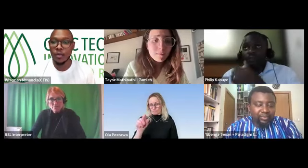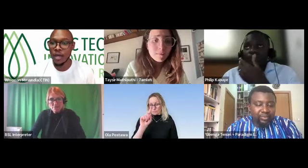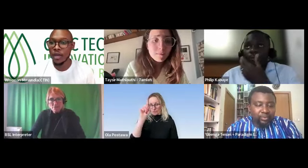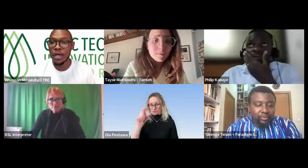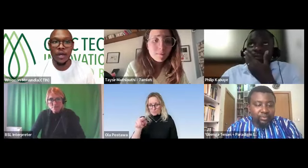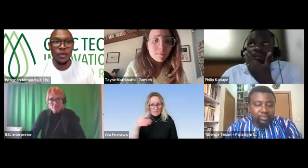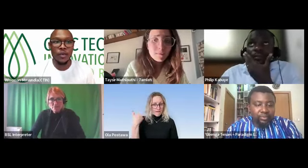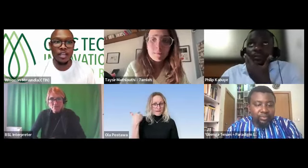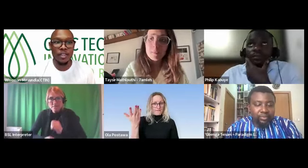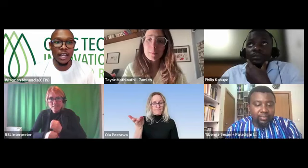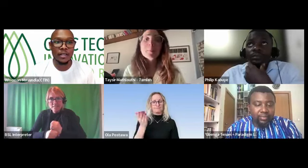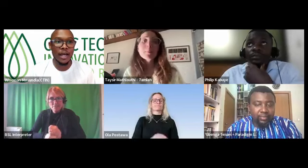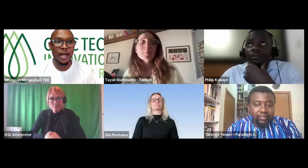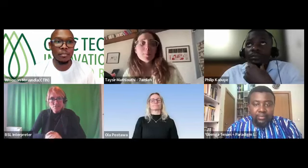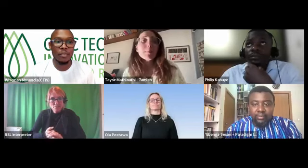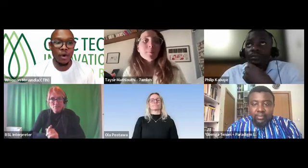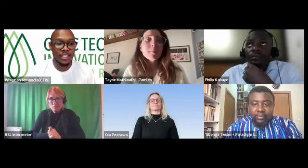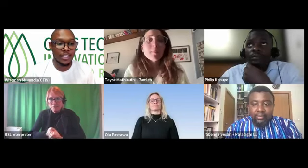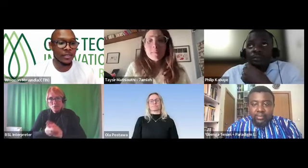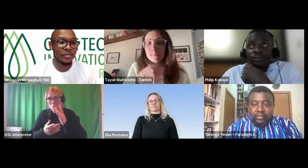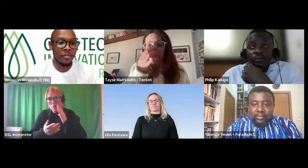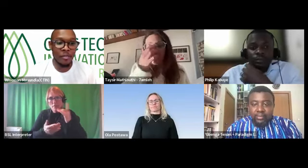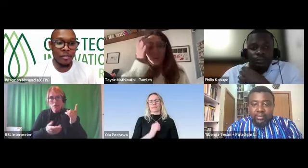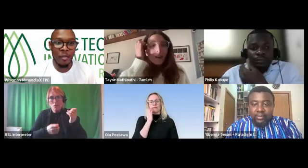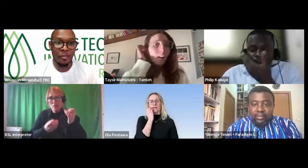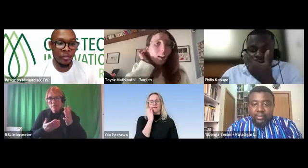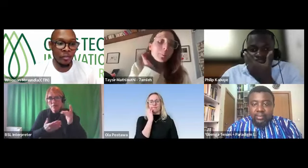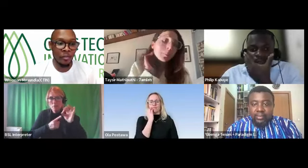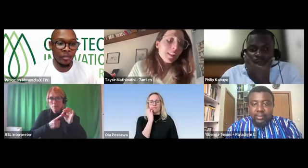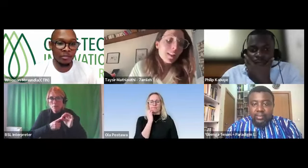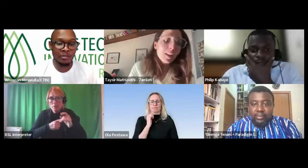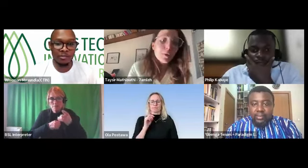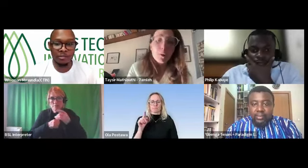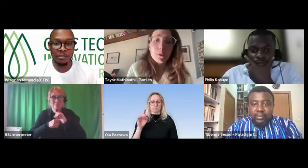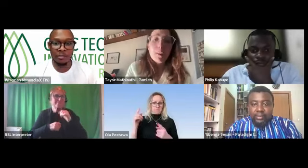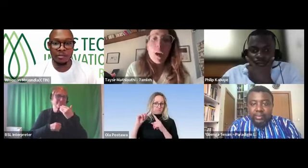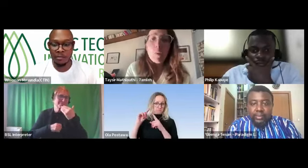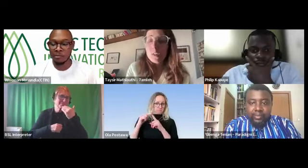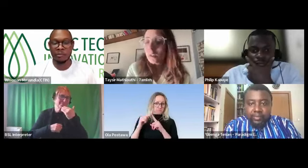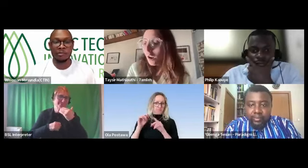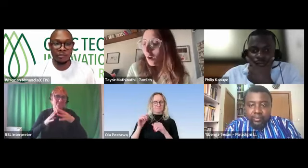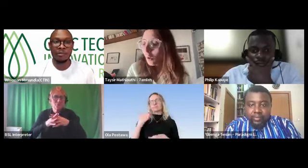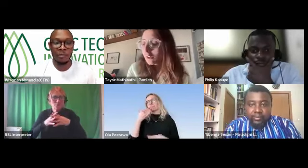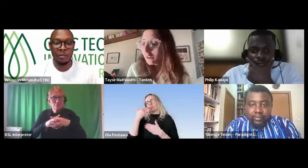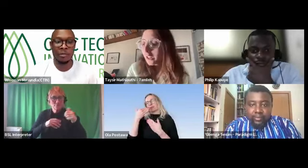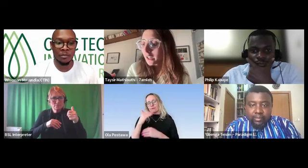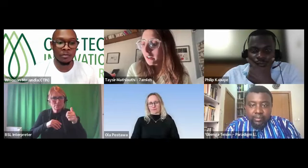speakers were giving their points? Yes, thank you, Wiseman. I